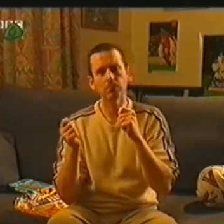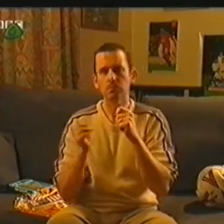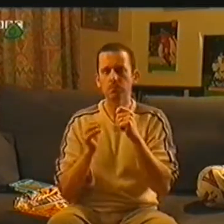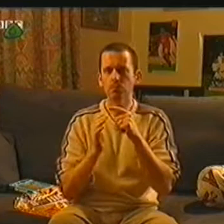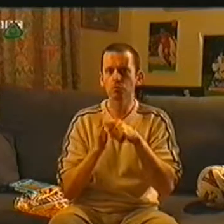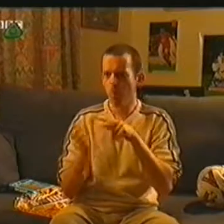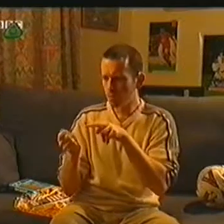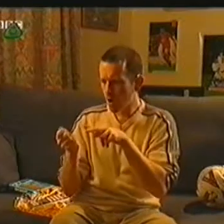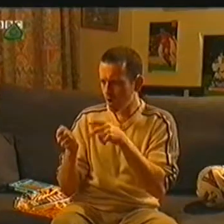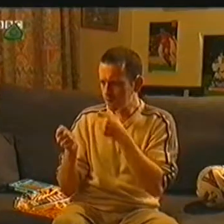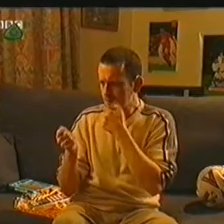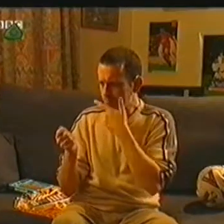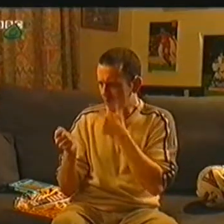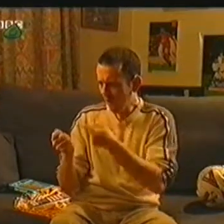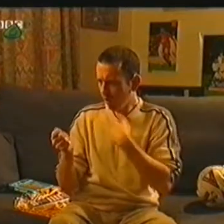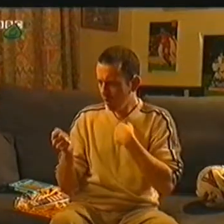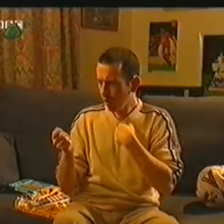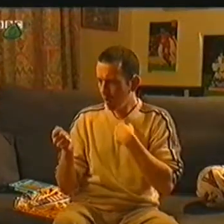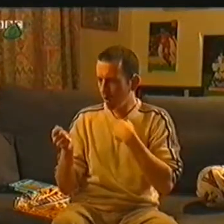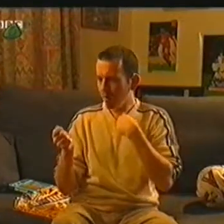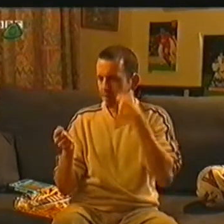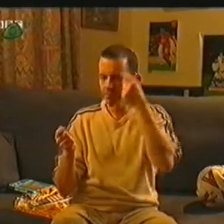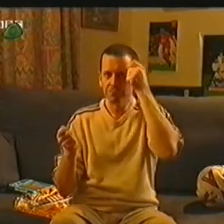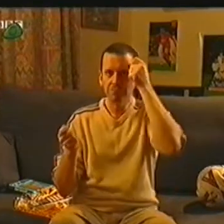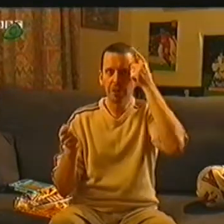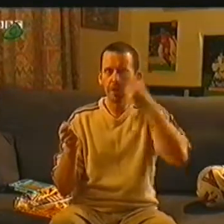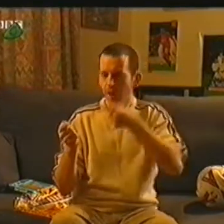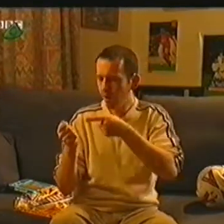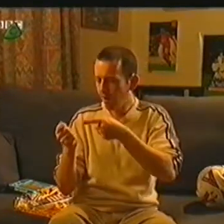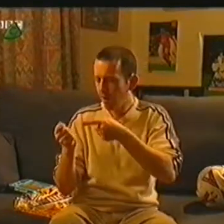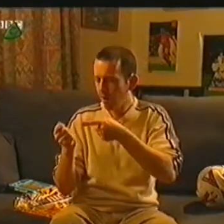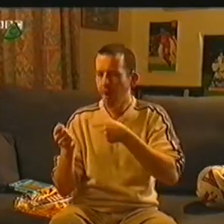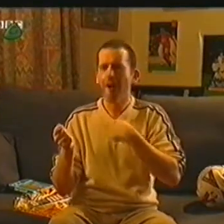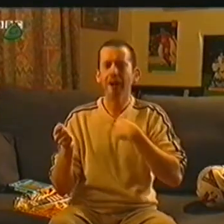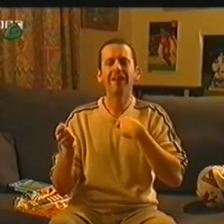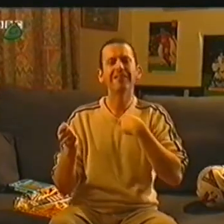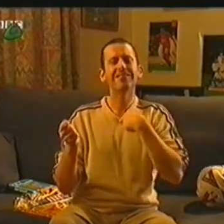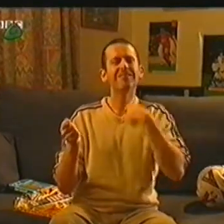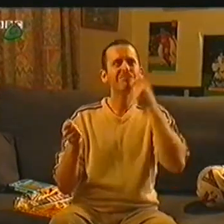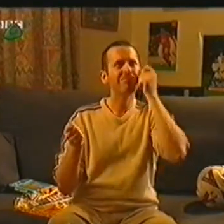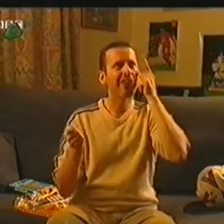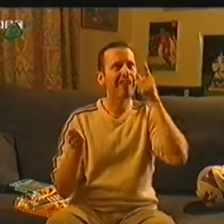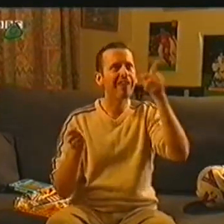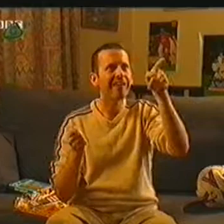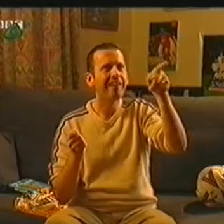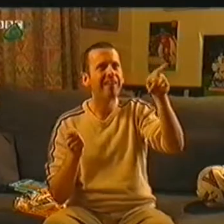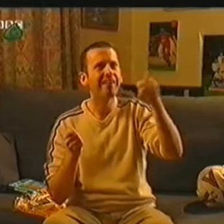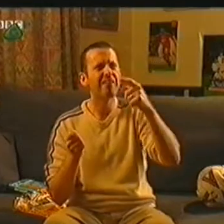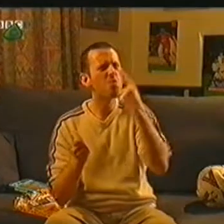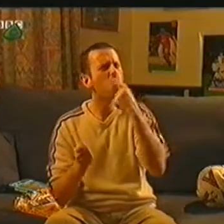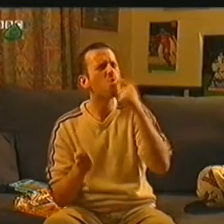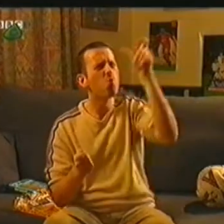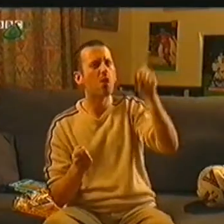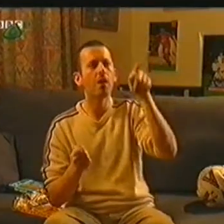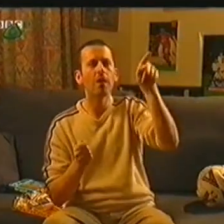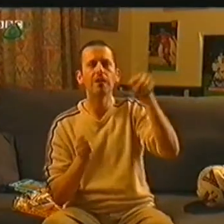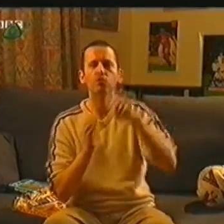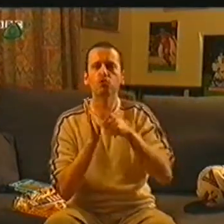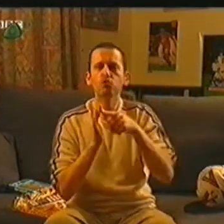Josh felt as if he was looking at a photo of himself. Jim had the same build as Josh, the same